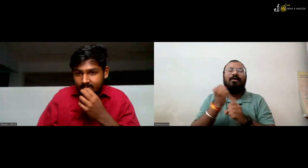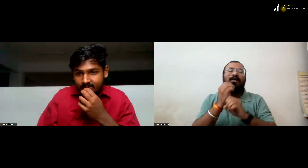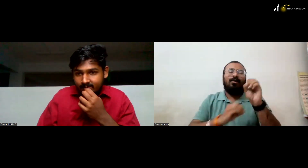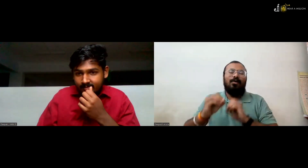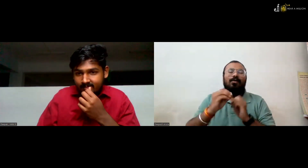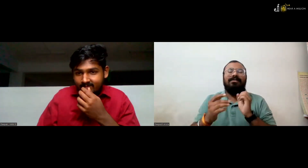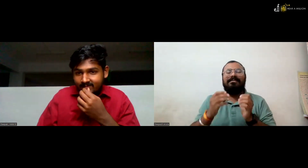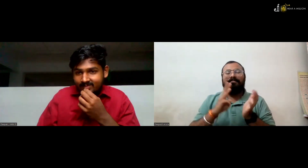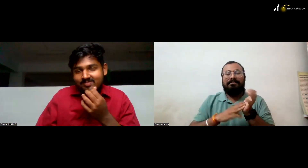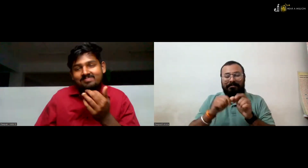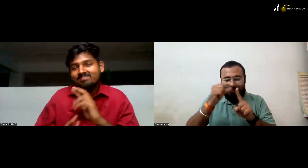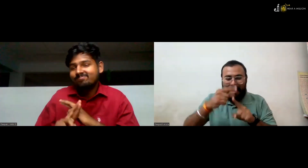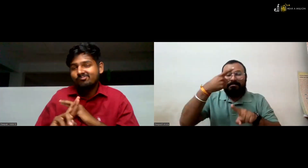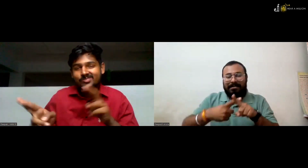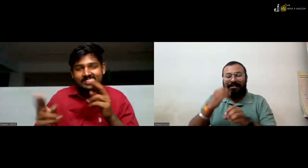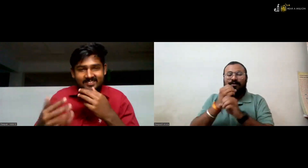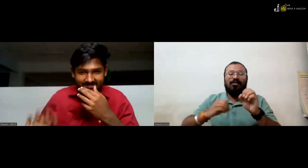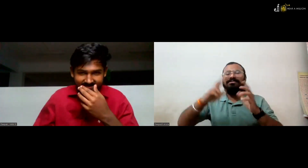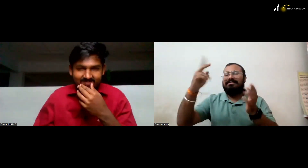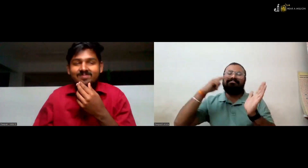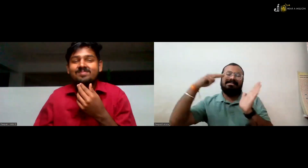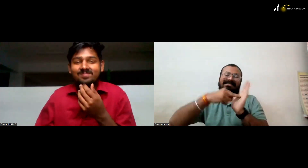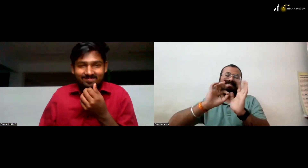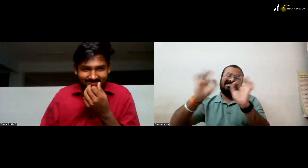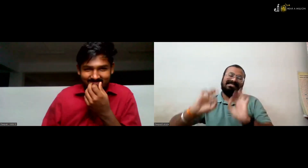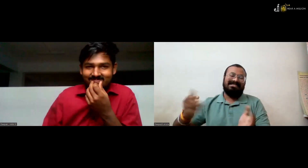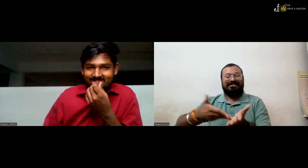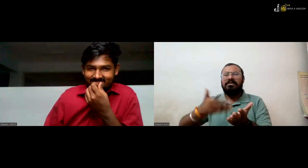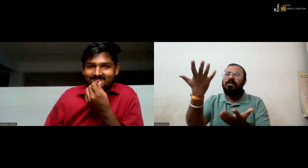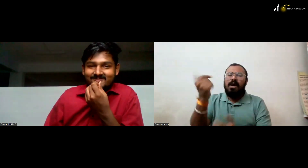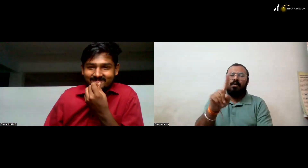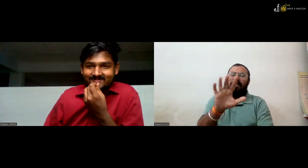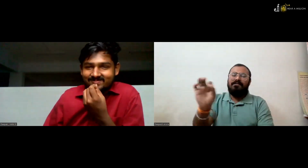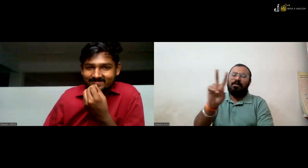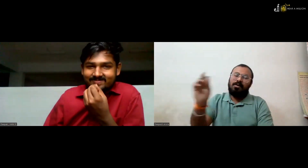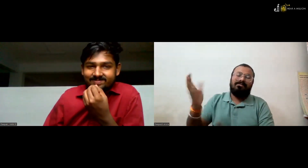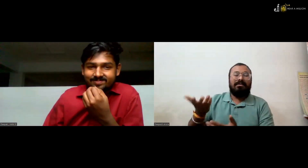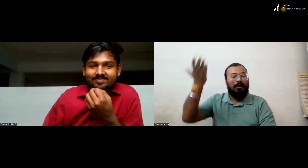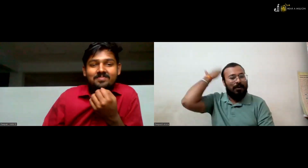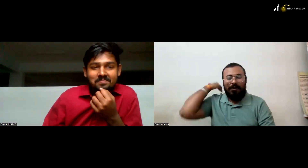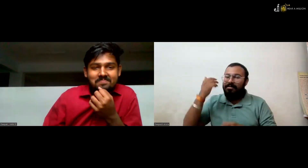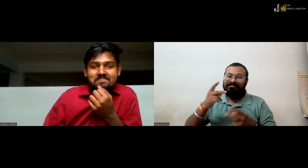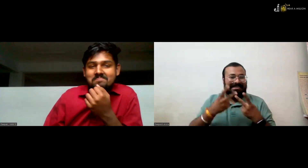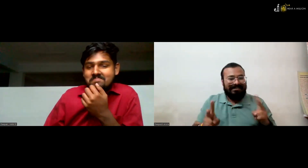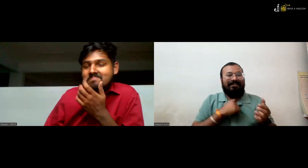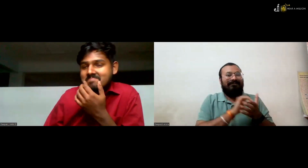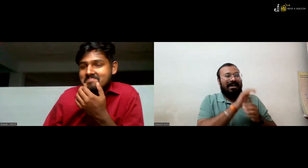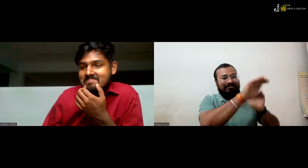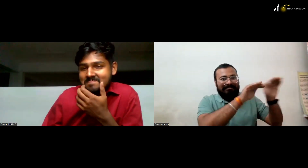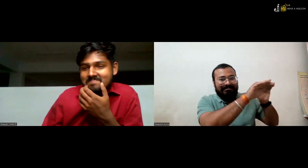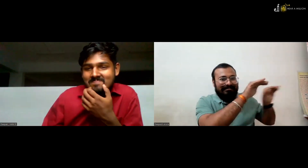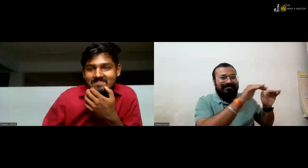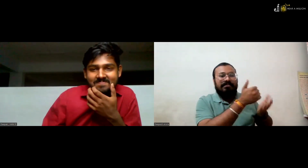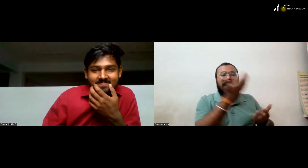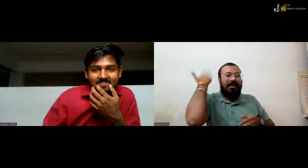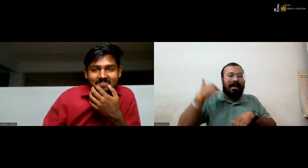with those people who contacted me, and then Google Maps helped me and everything, and this is how it all